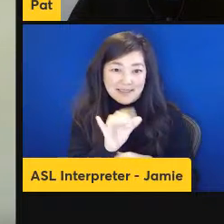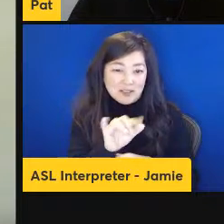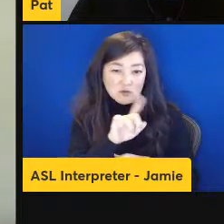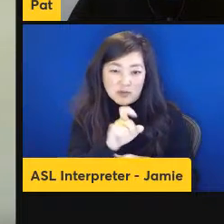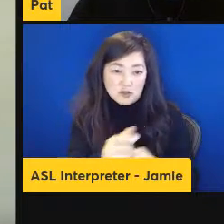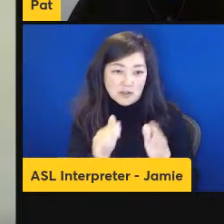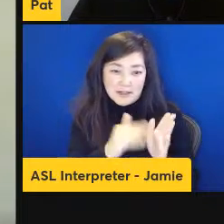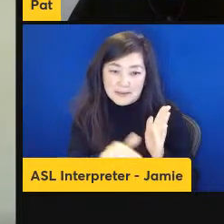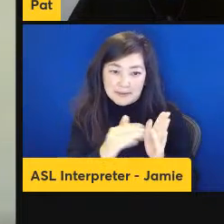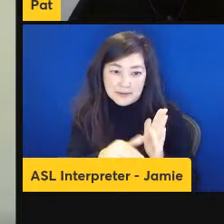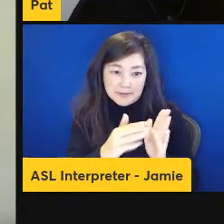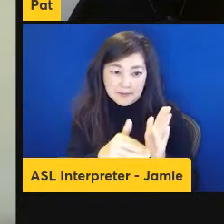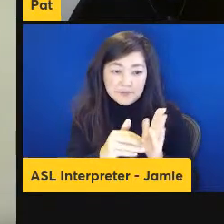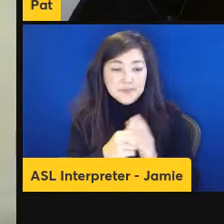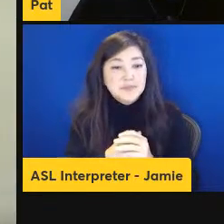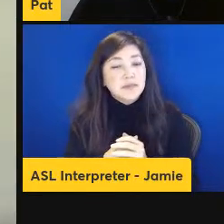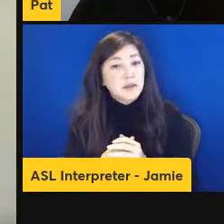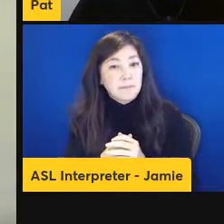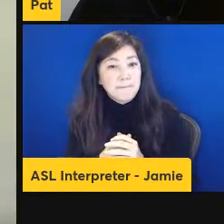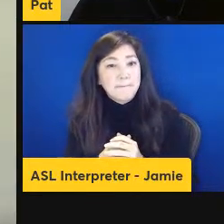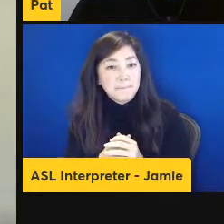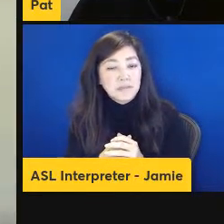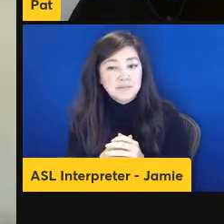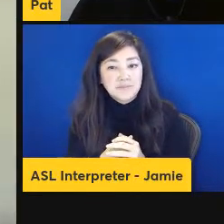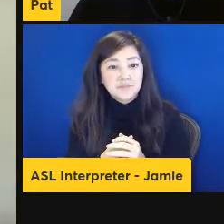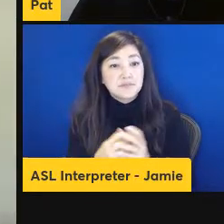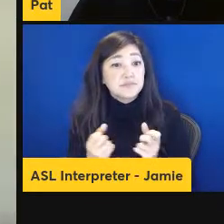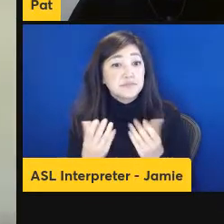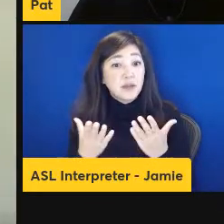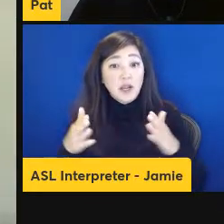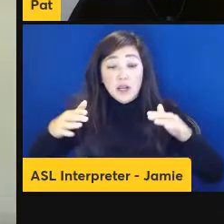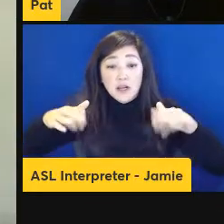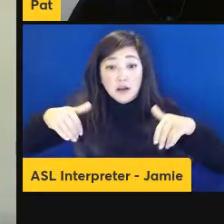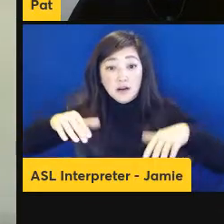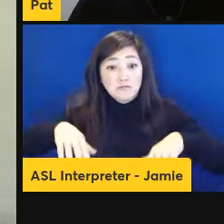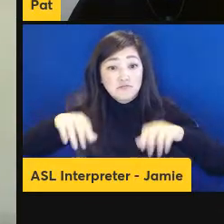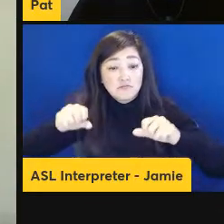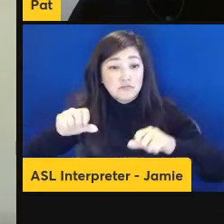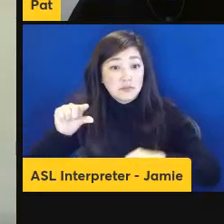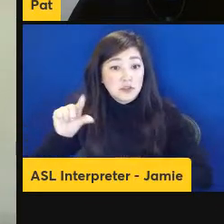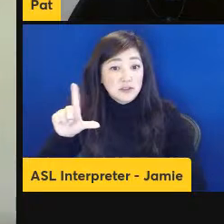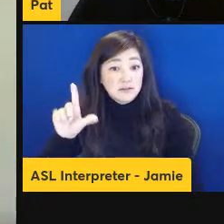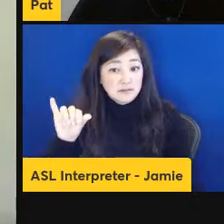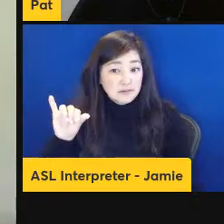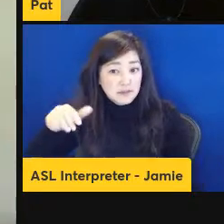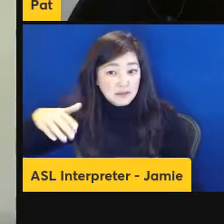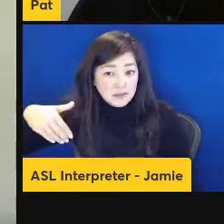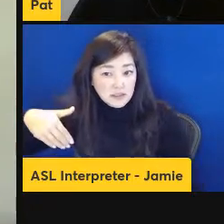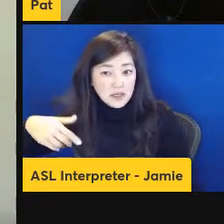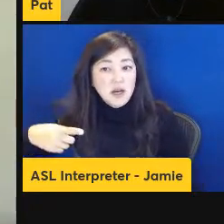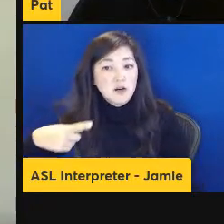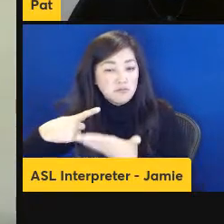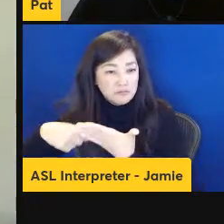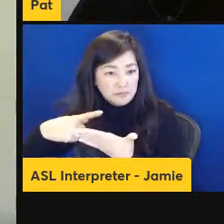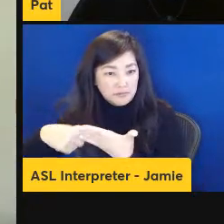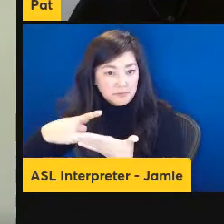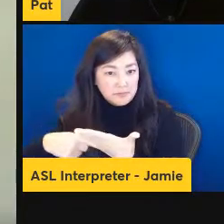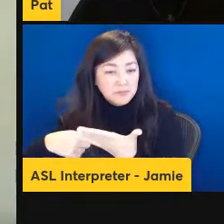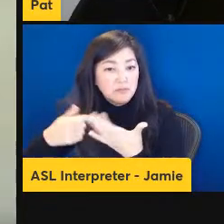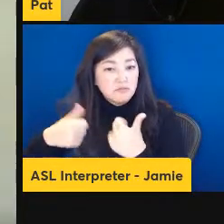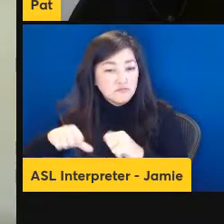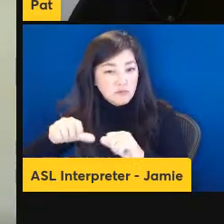though many places haven't adopted GLI yet, they are discussing the